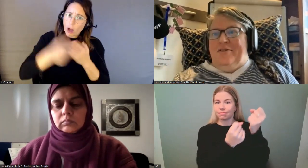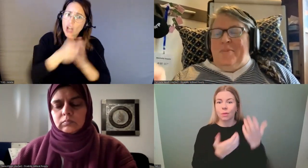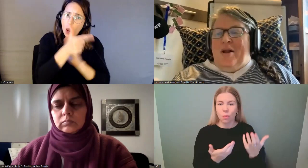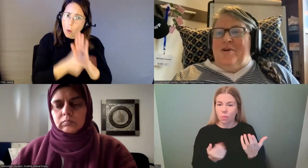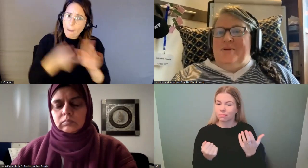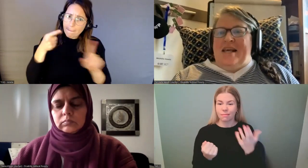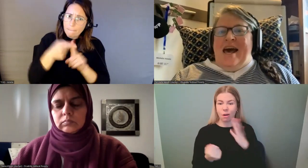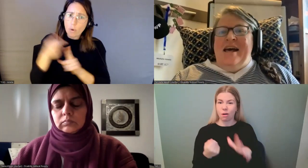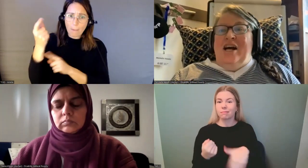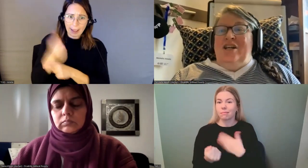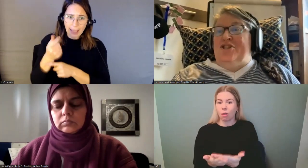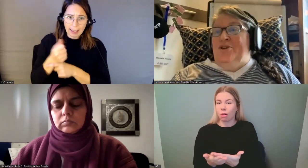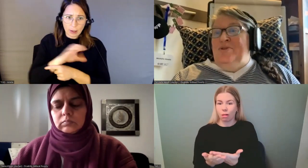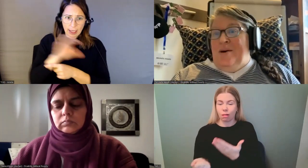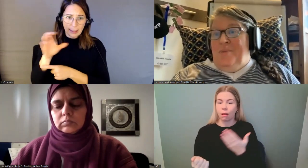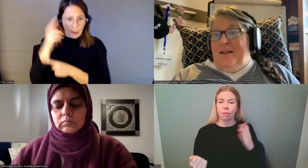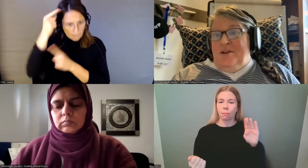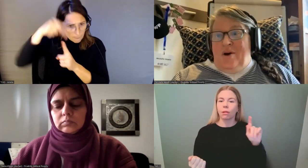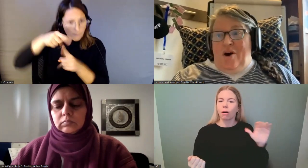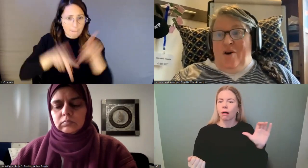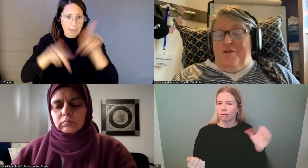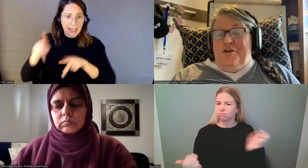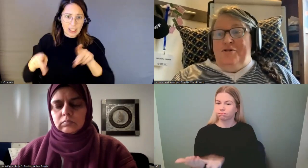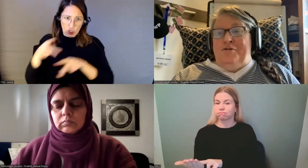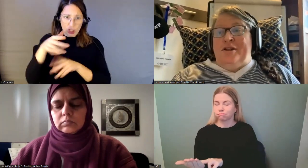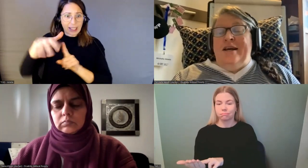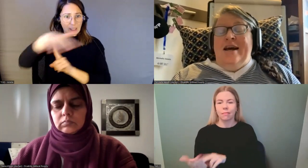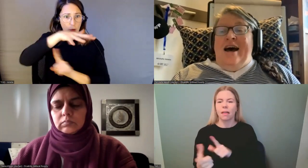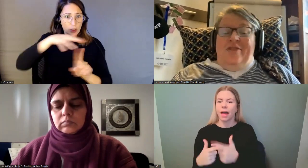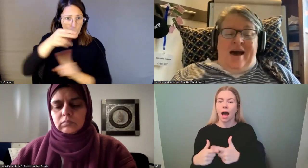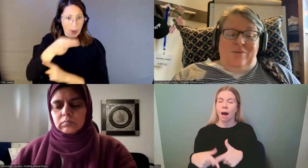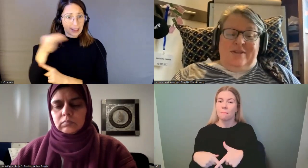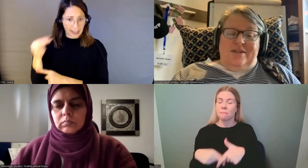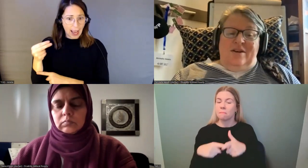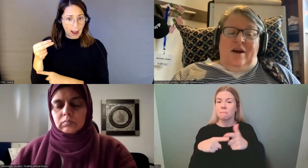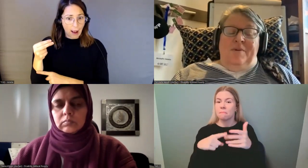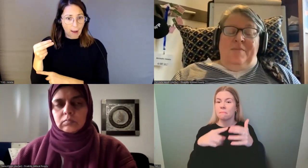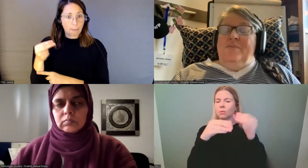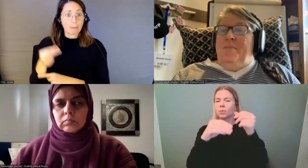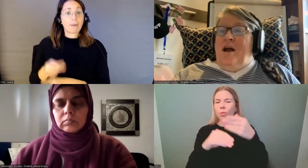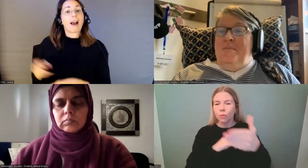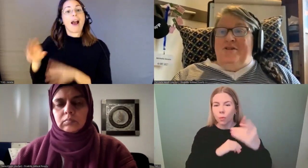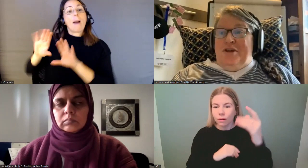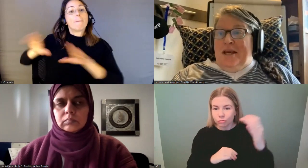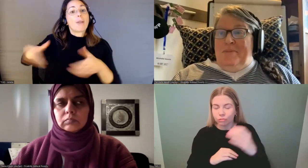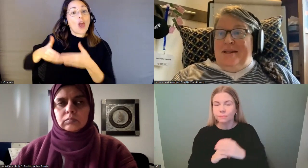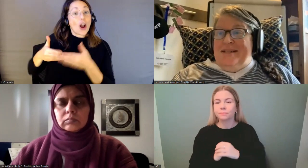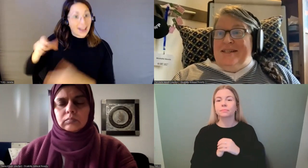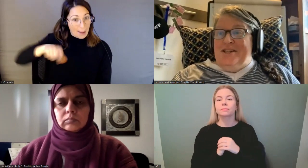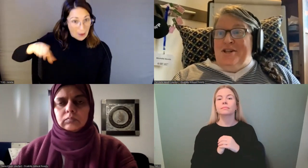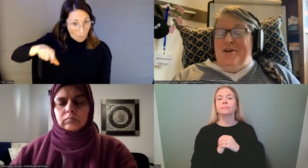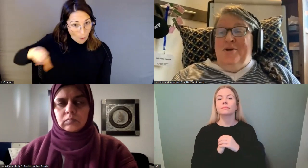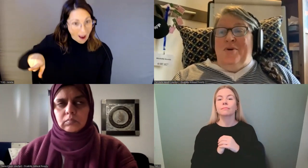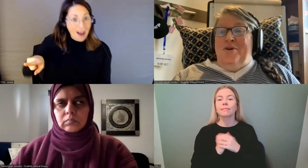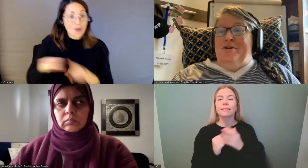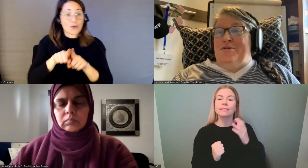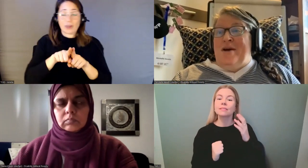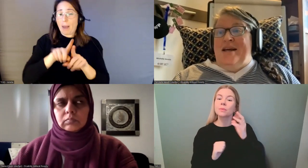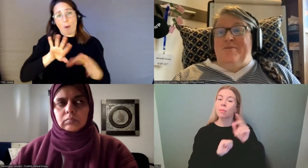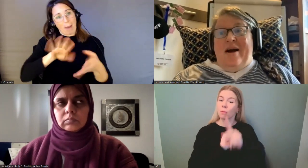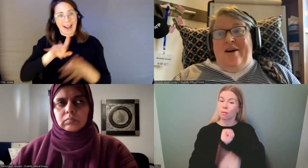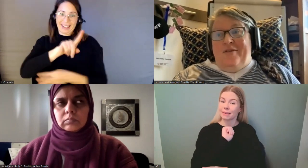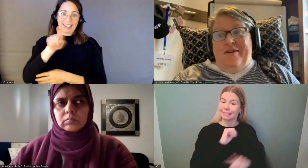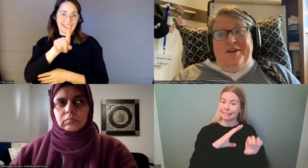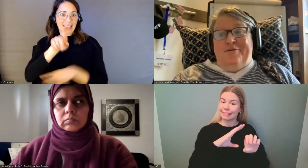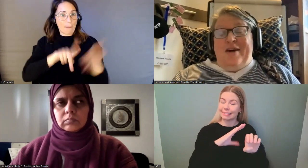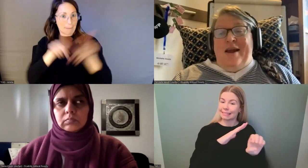The block was there. And soon that went to over 100. And that was the parliamentary e-petition was